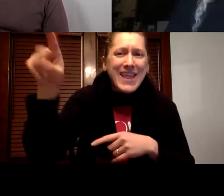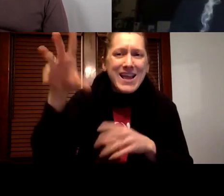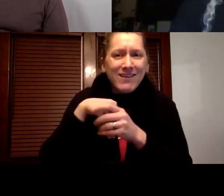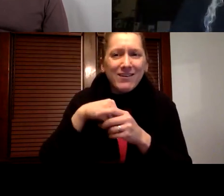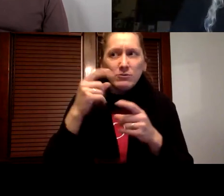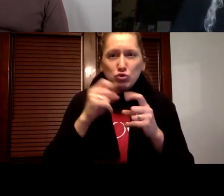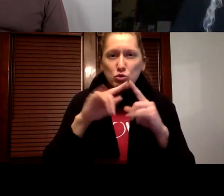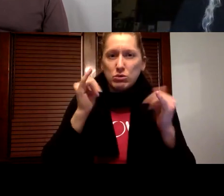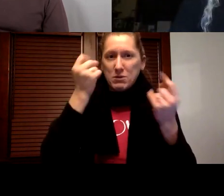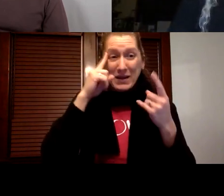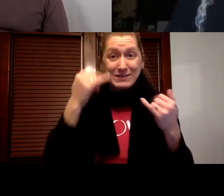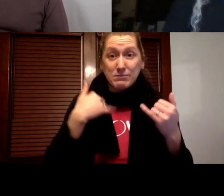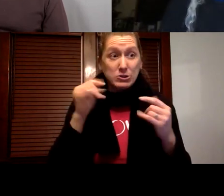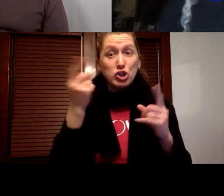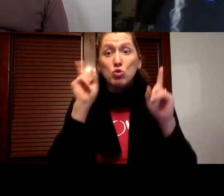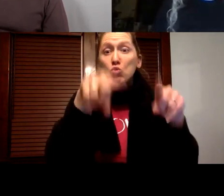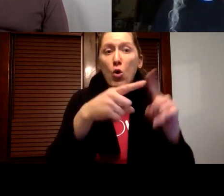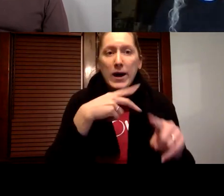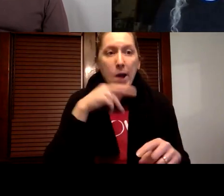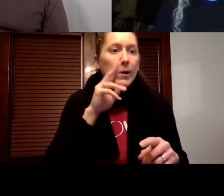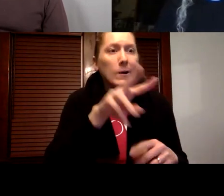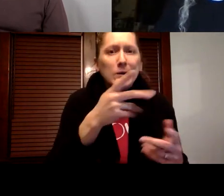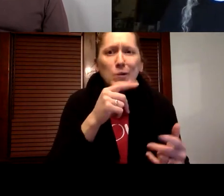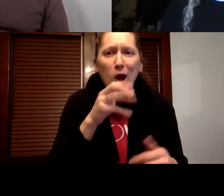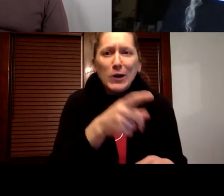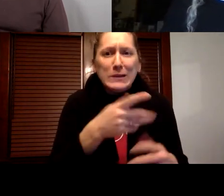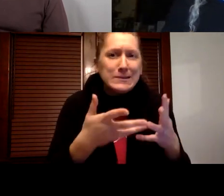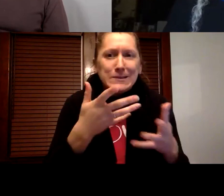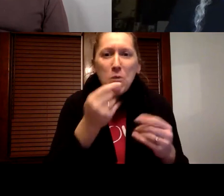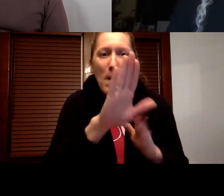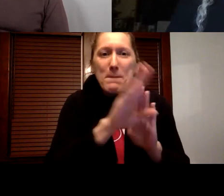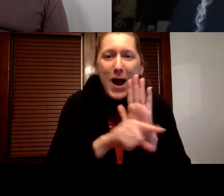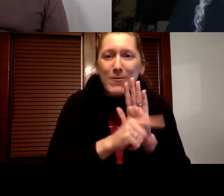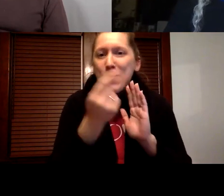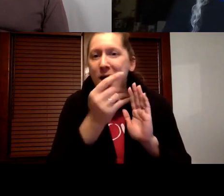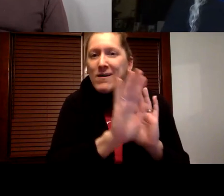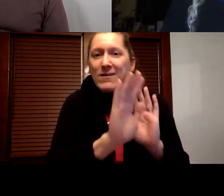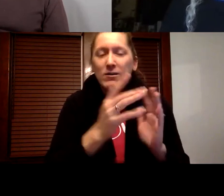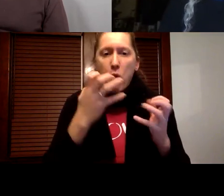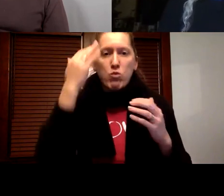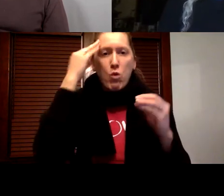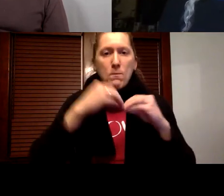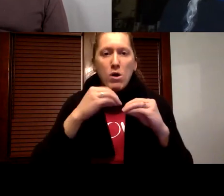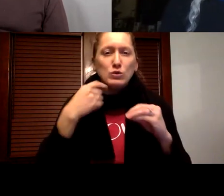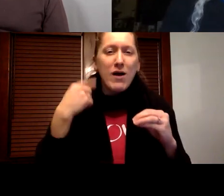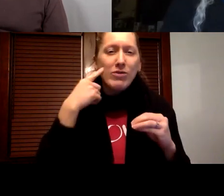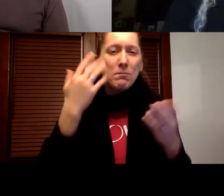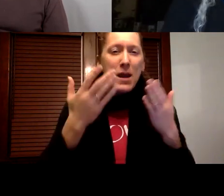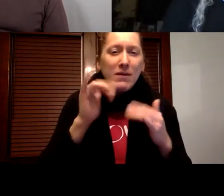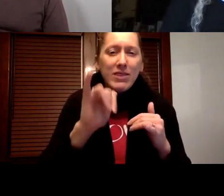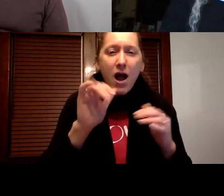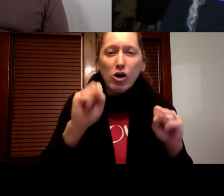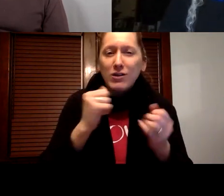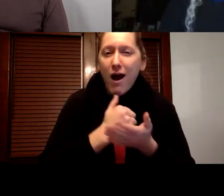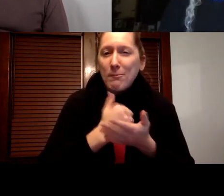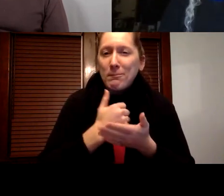on opportunities that we're missing, maybe they'd be involved in other committees. Then when we go there, we would know more about people's